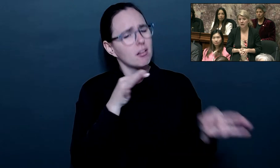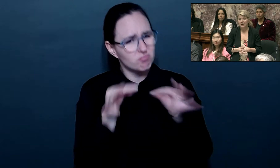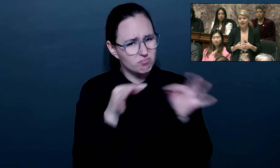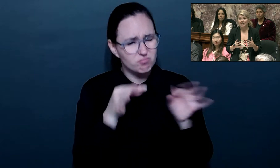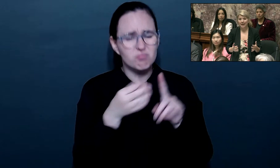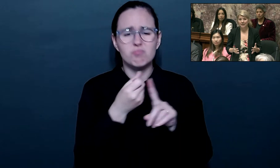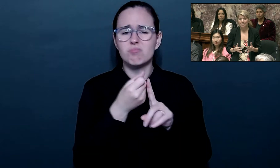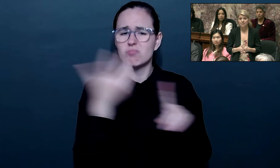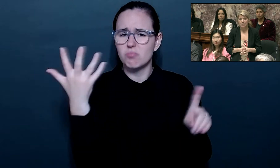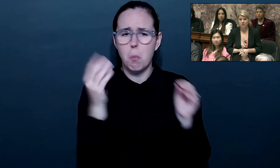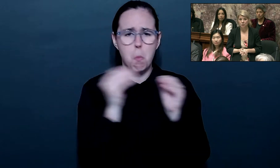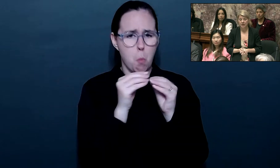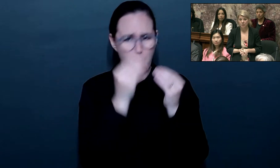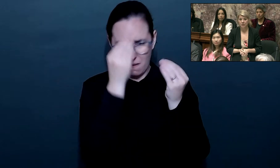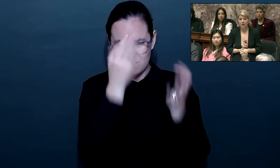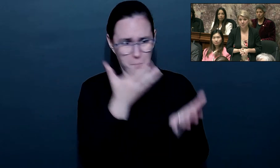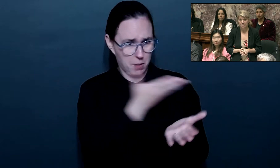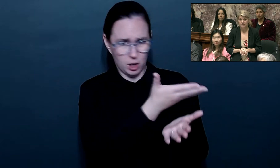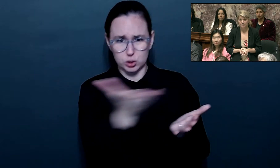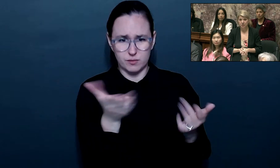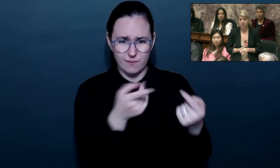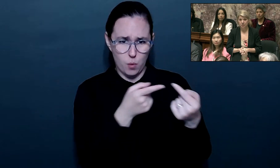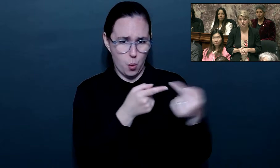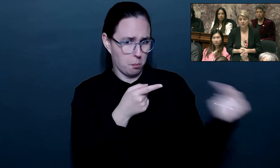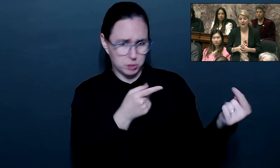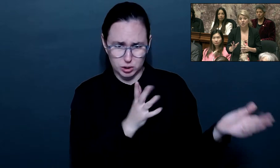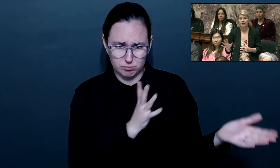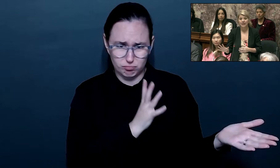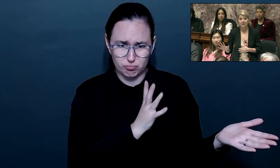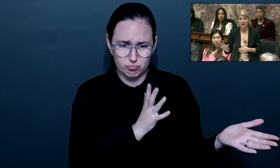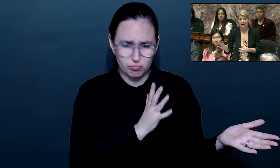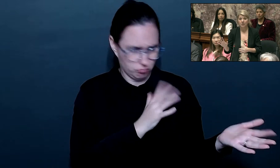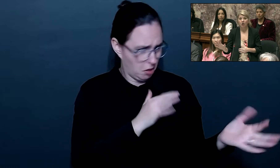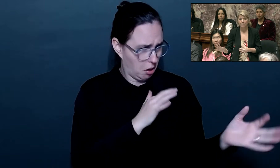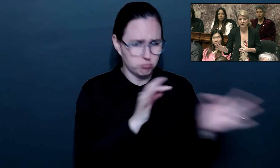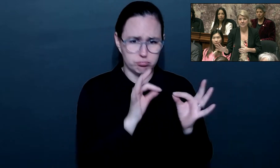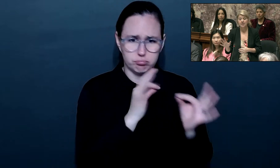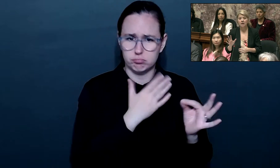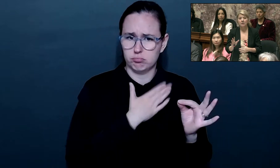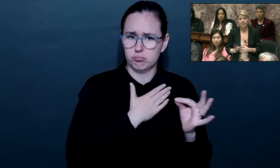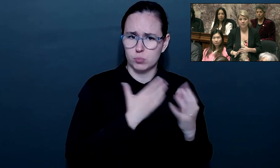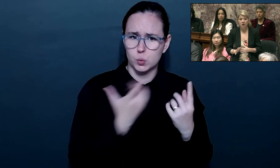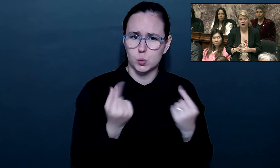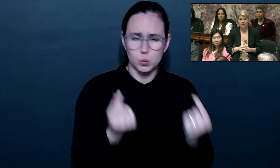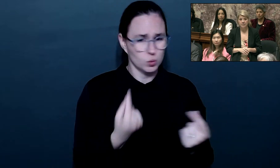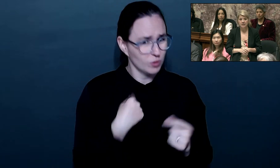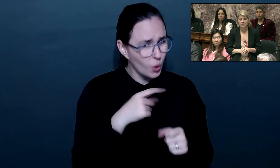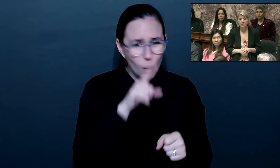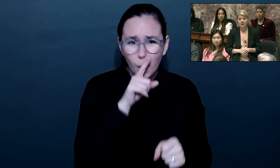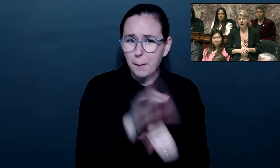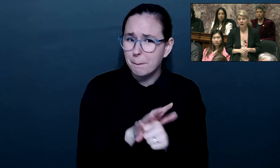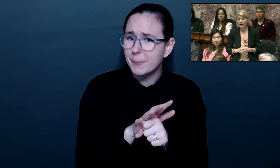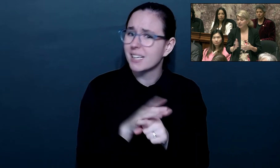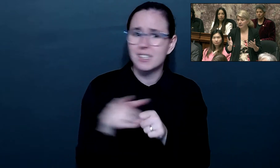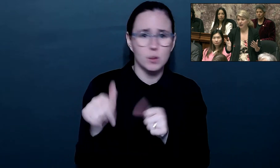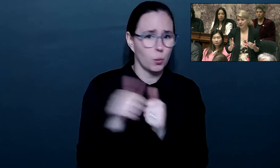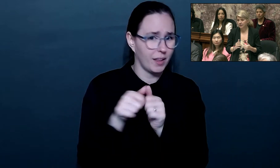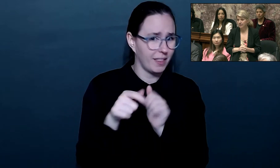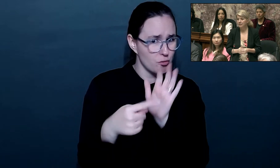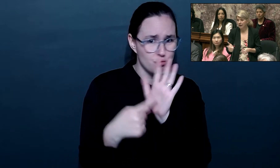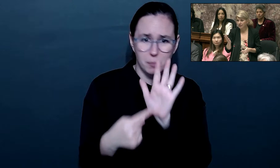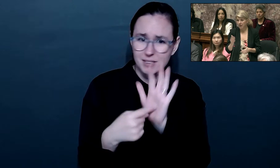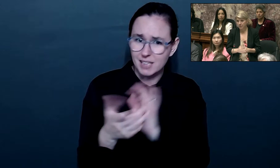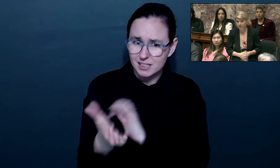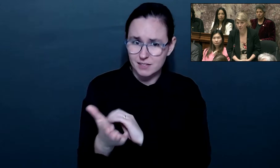work. Again, committed to working with the representative of children and youth and her independent office from our government,